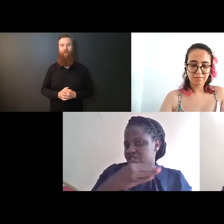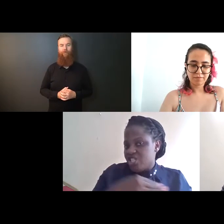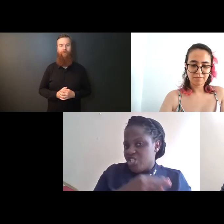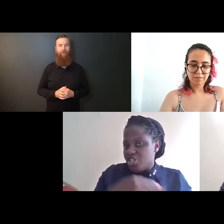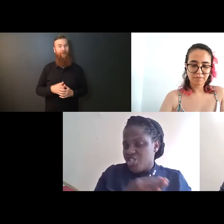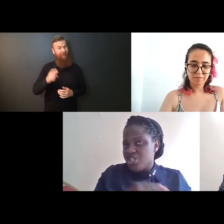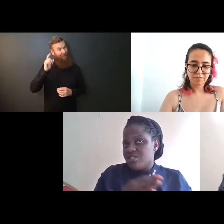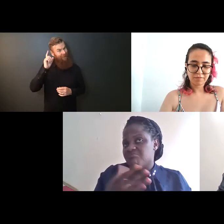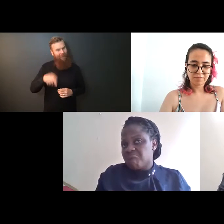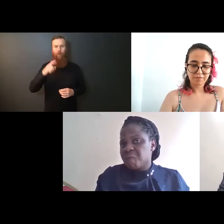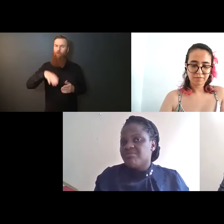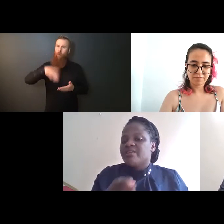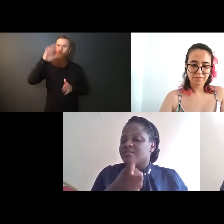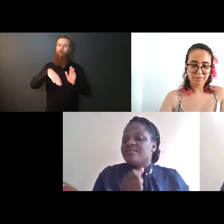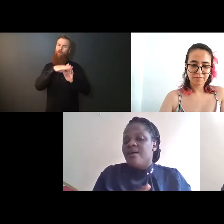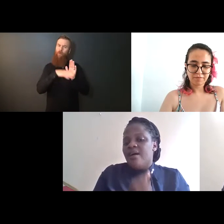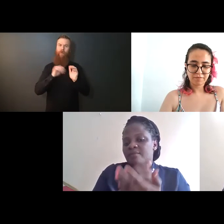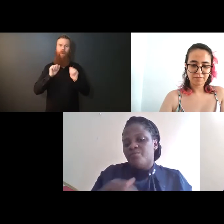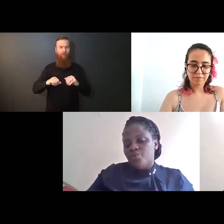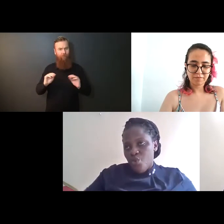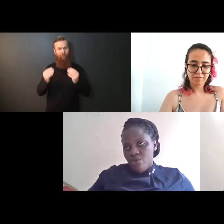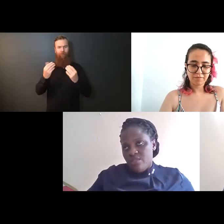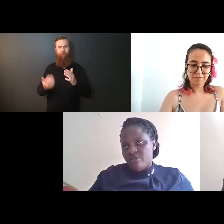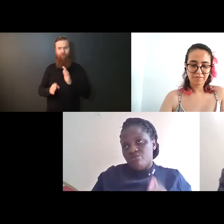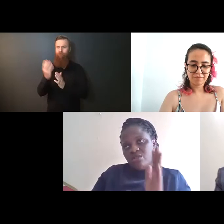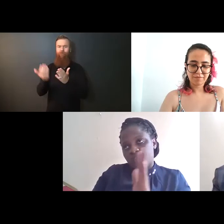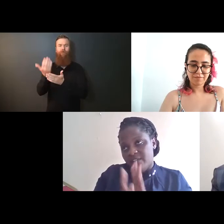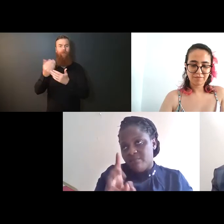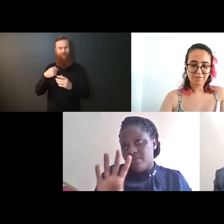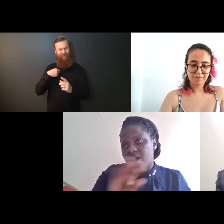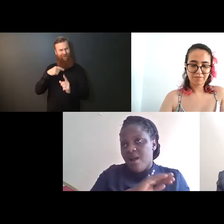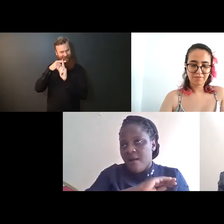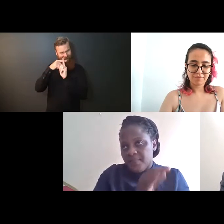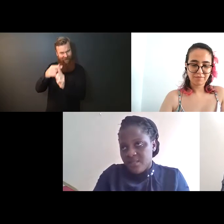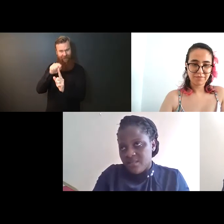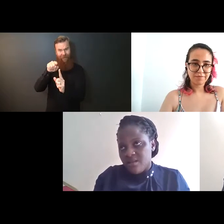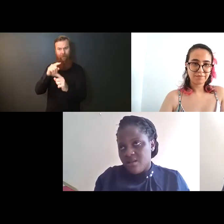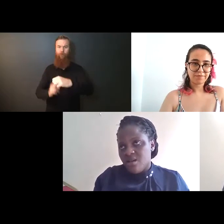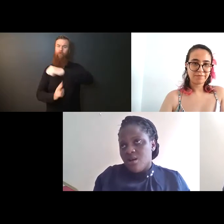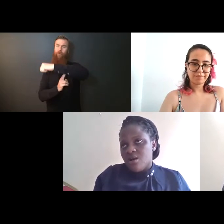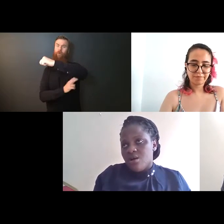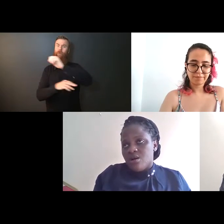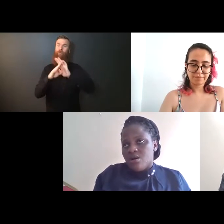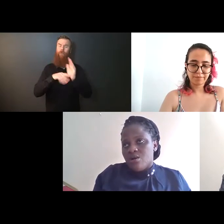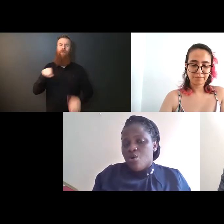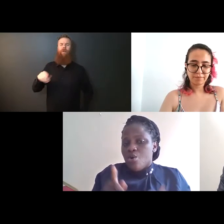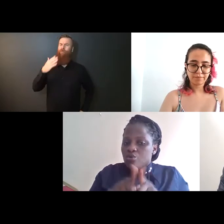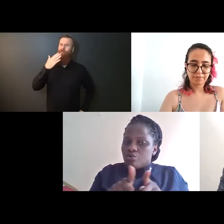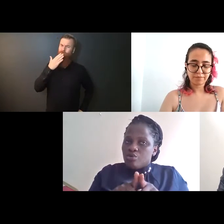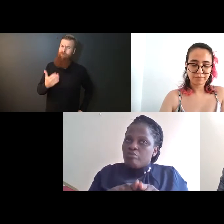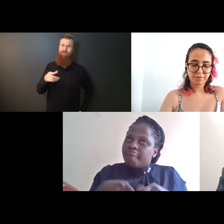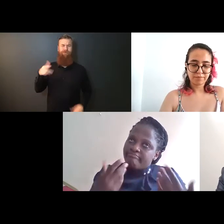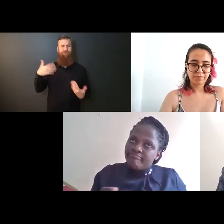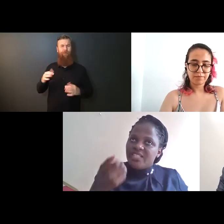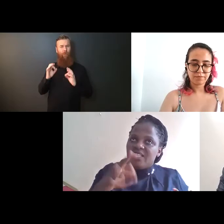but specifically bridge, it is very helpful for the youth to develop their capacities